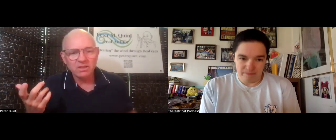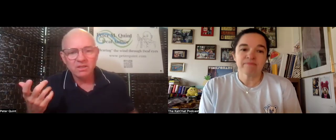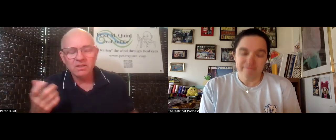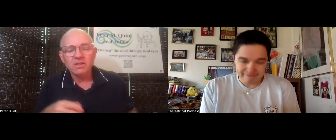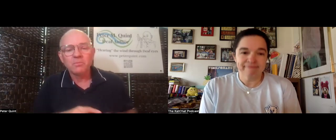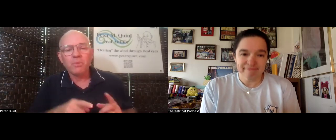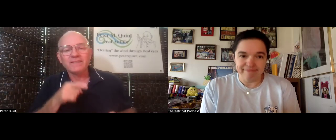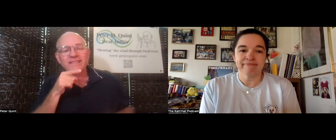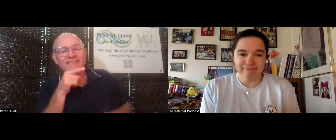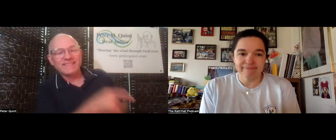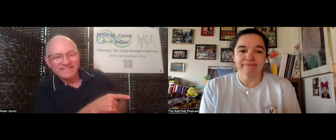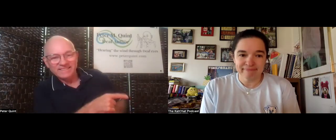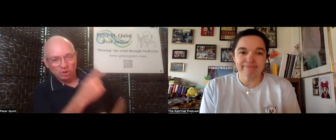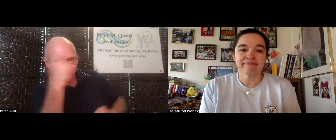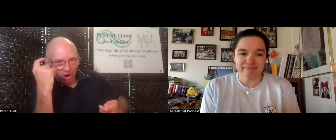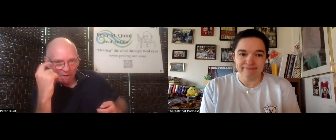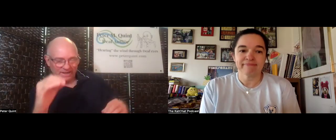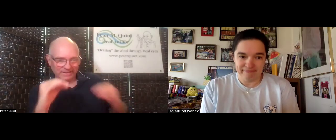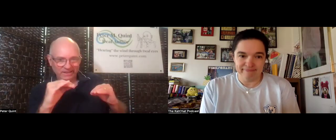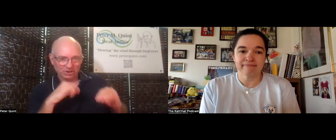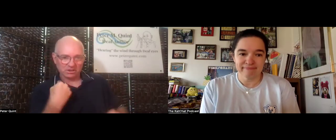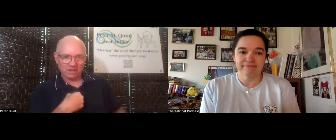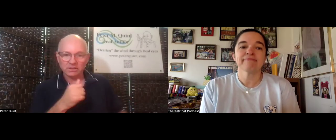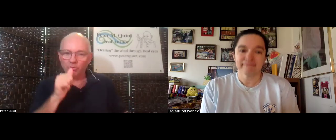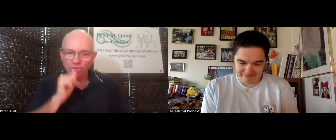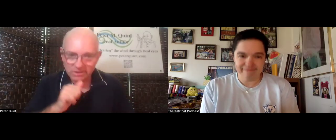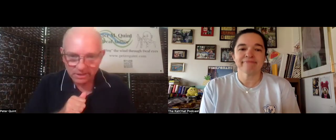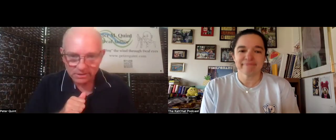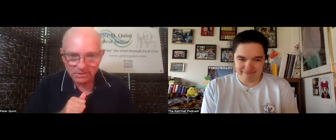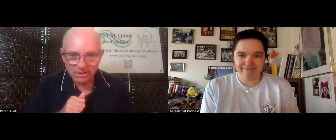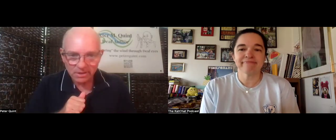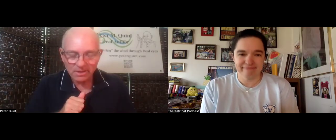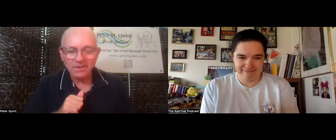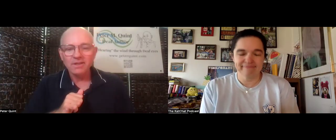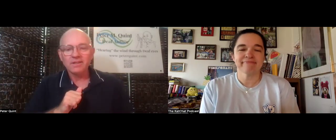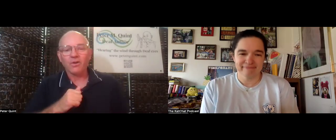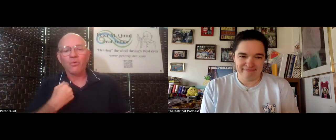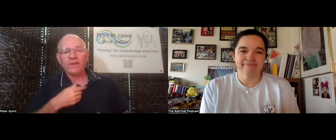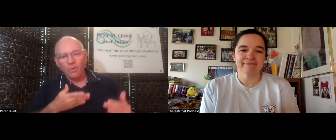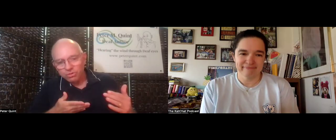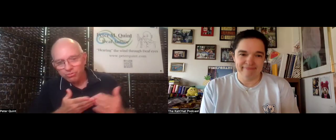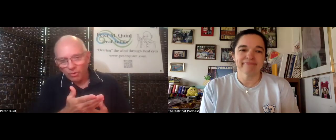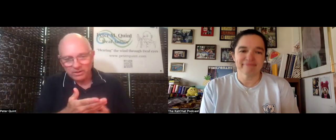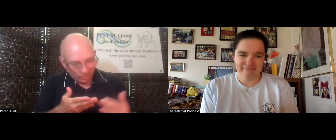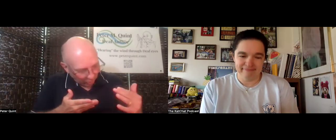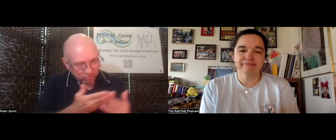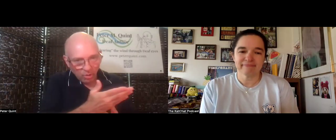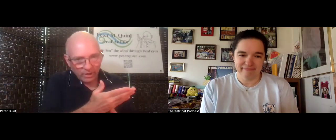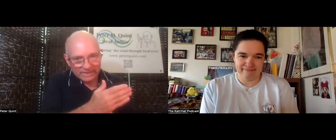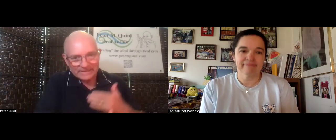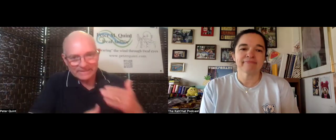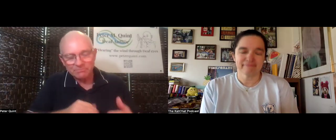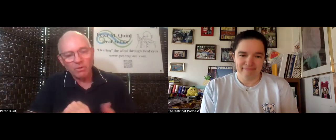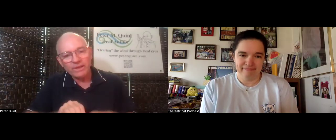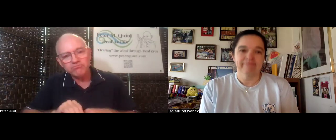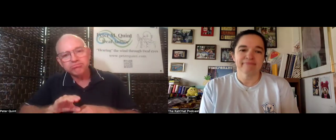trauma. But see, this trauma teaches us resilience. Mhm. We go through it. We go through